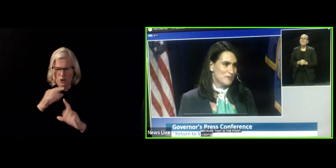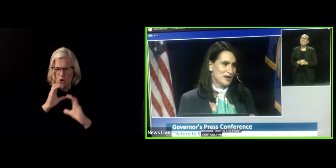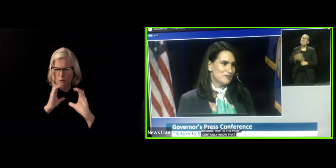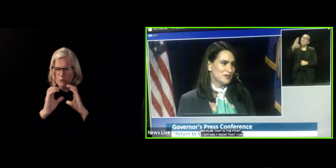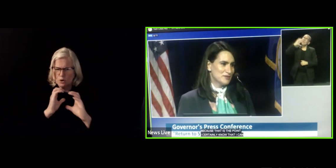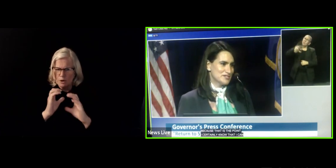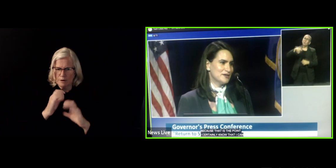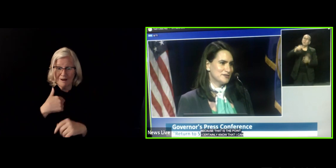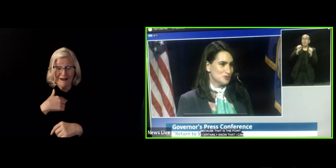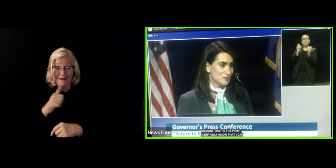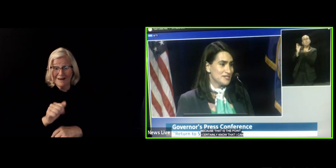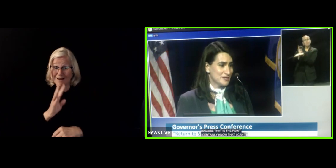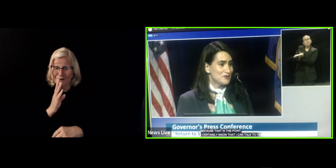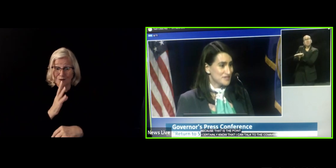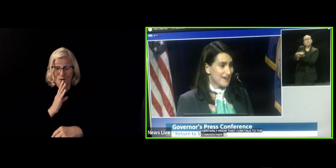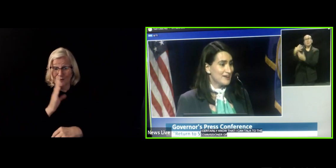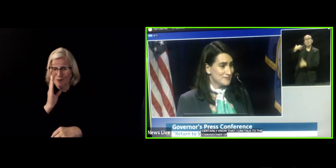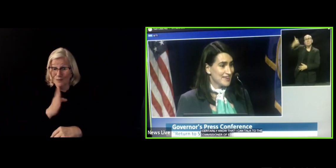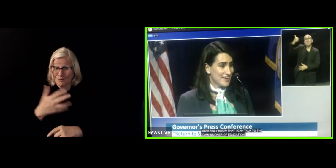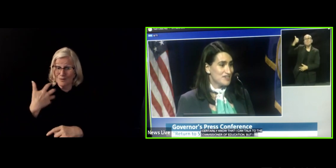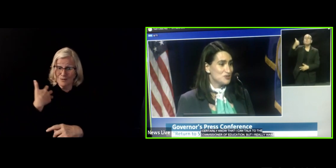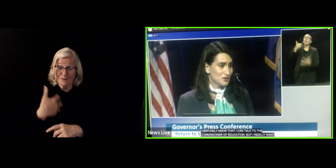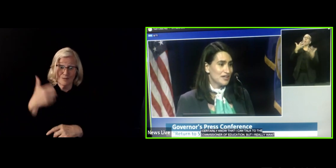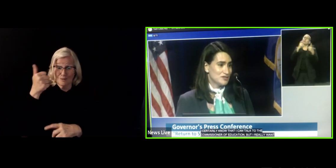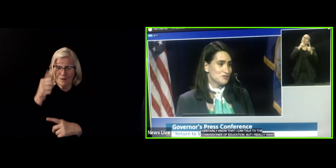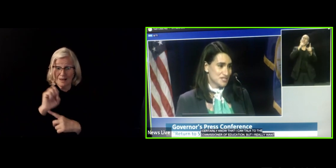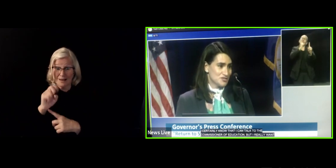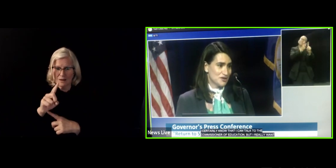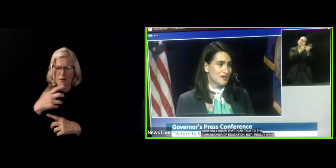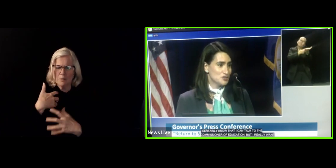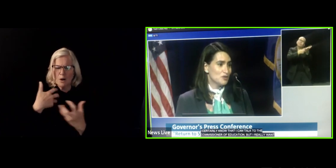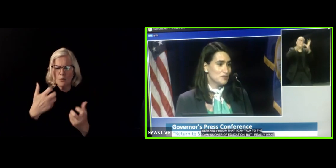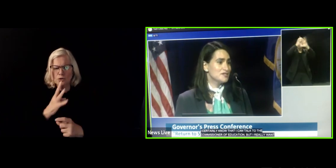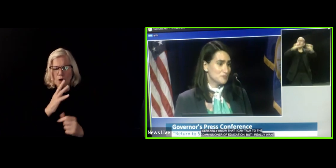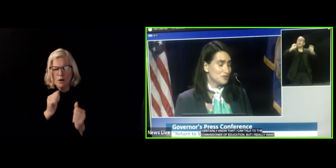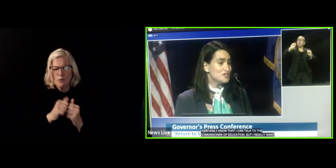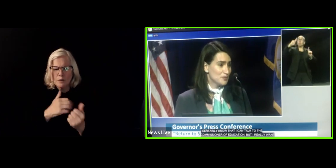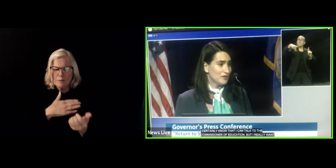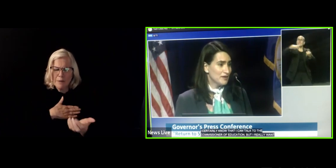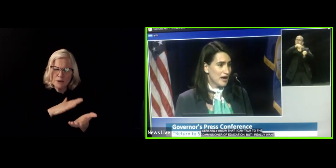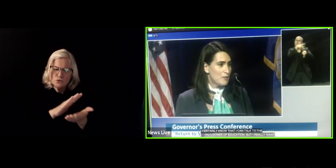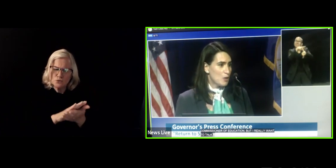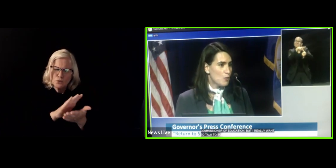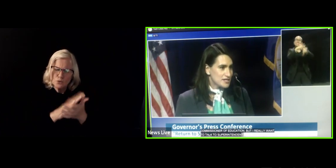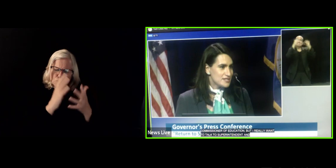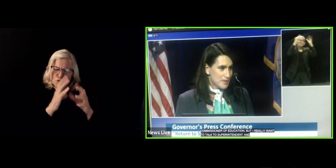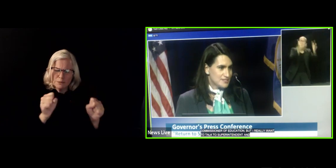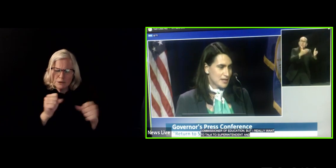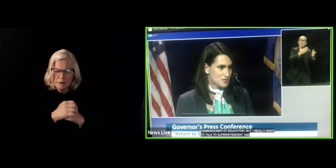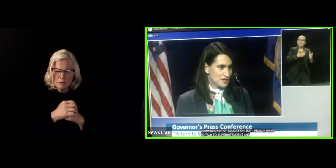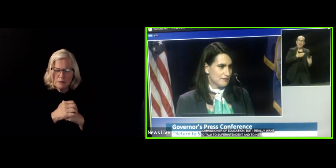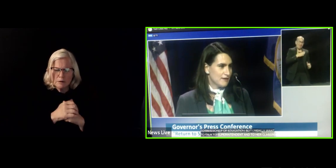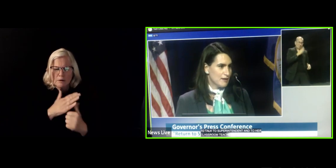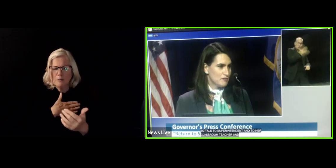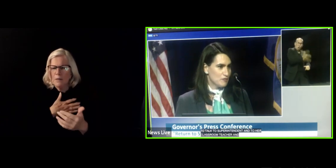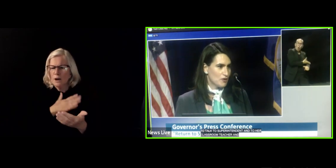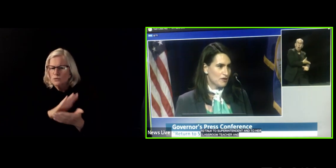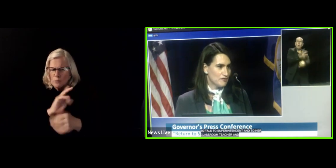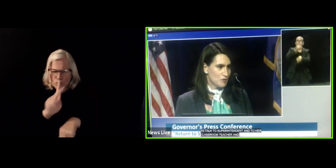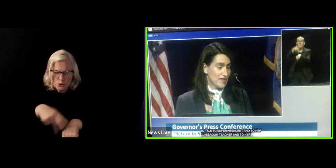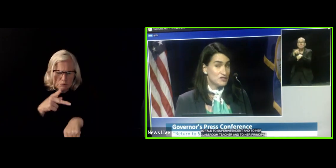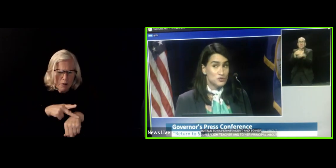but I really want to talk to Superintendent Osai and to her classroom teacher and to her principal about what is the best option